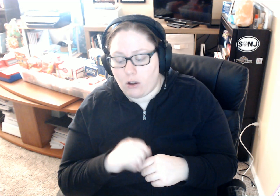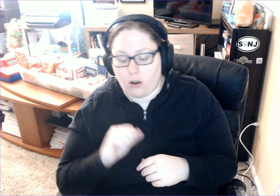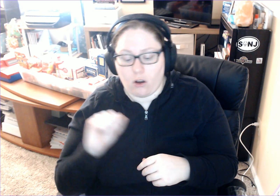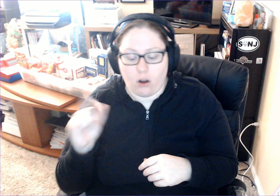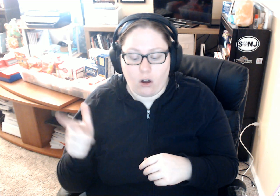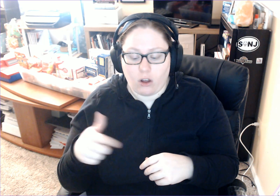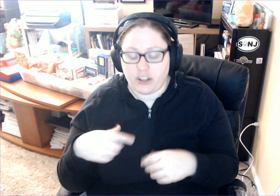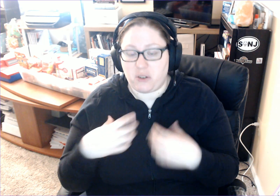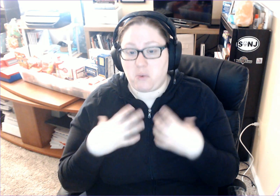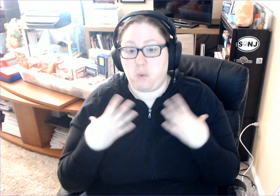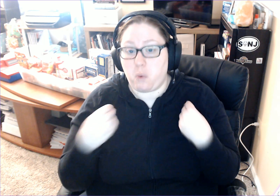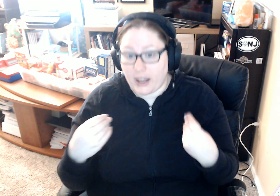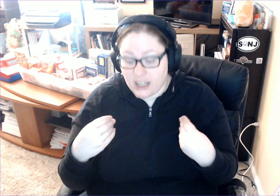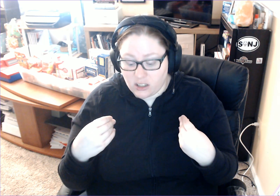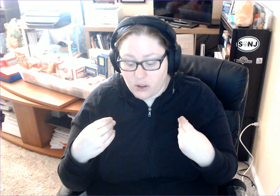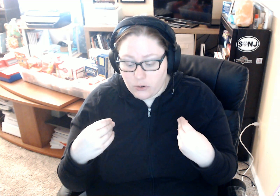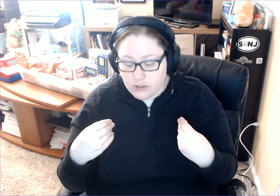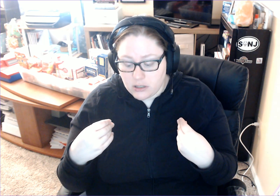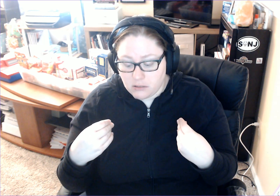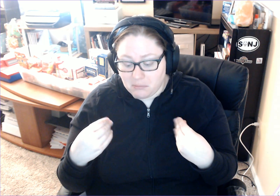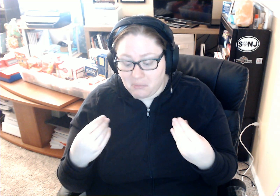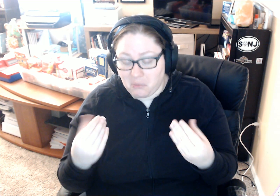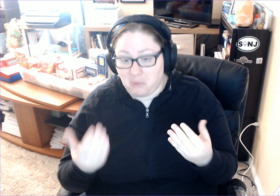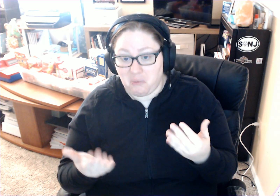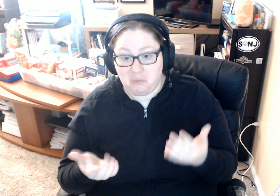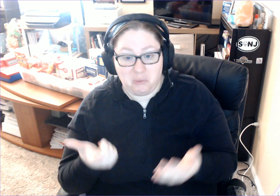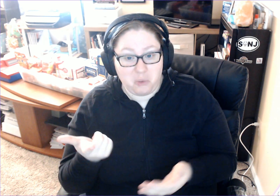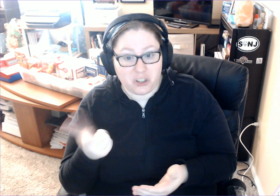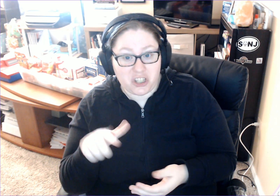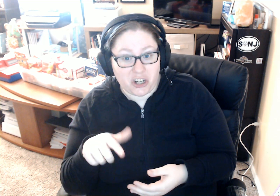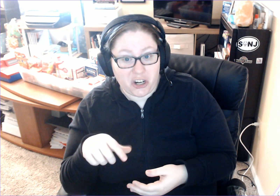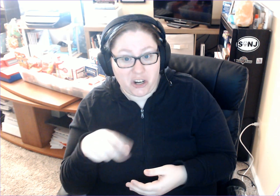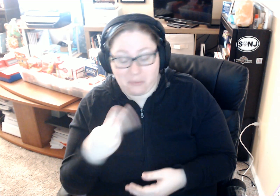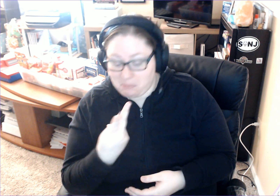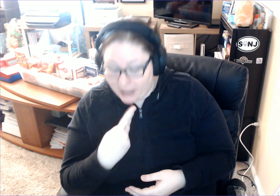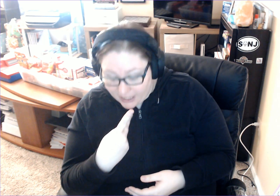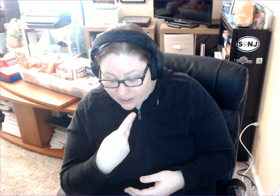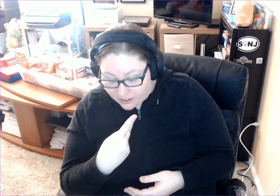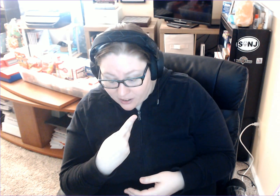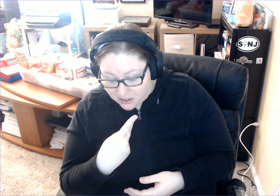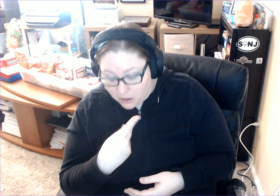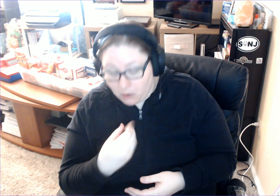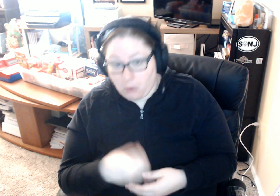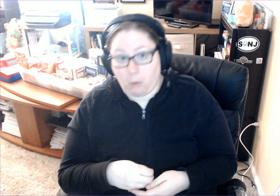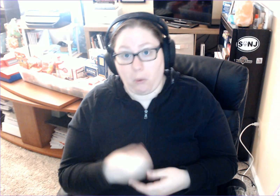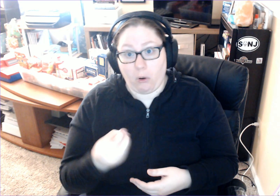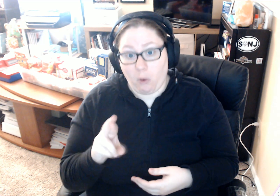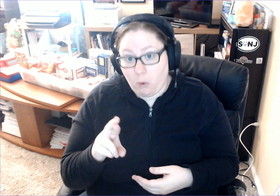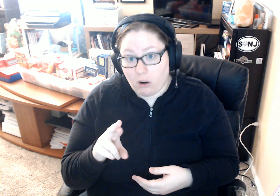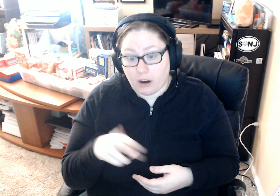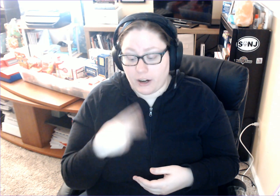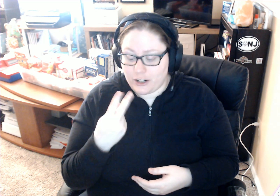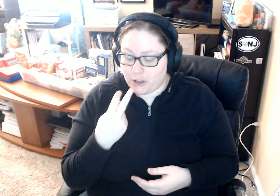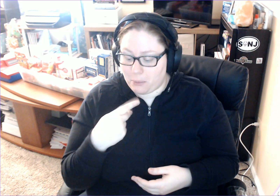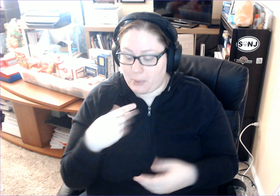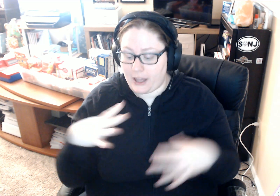all your white clothes will turn pink, or your pink